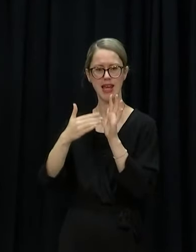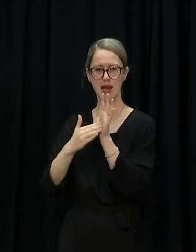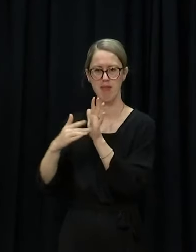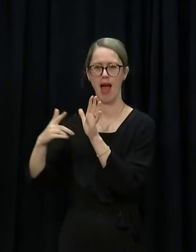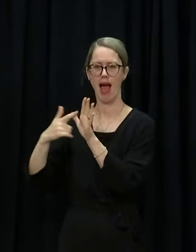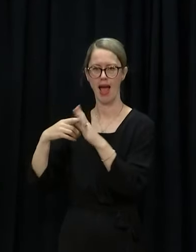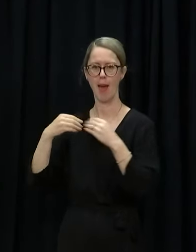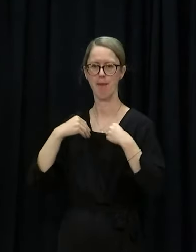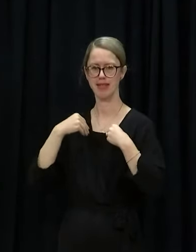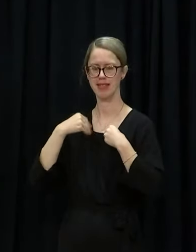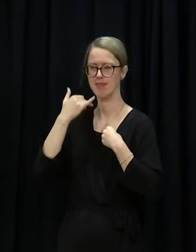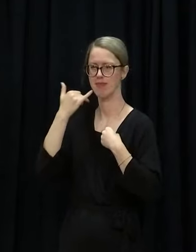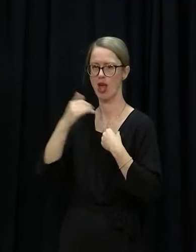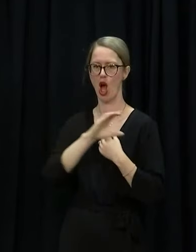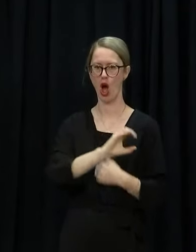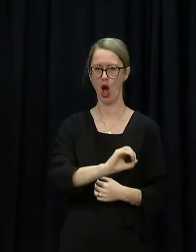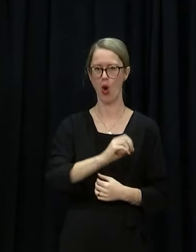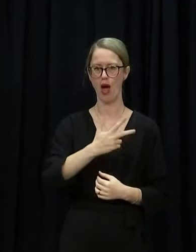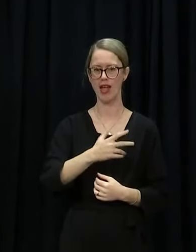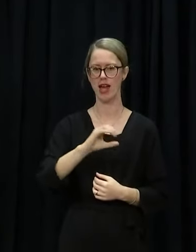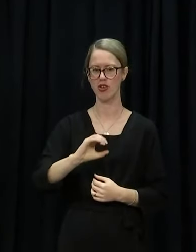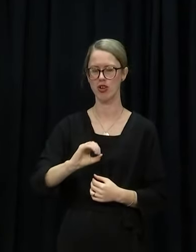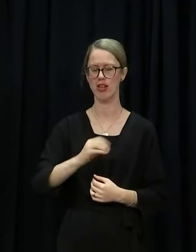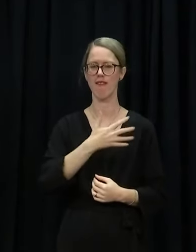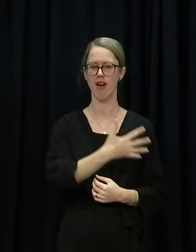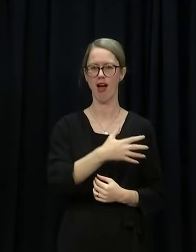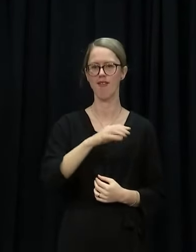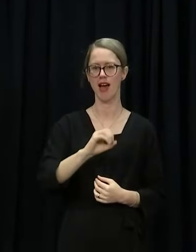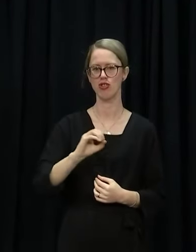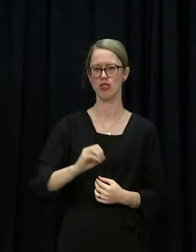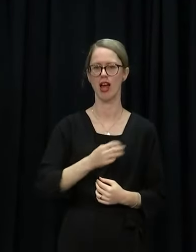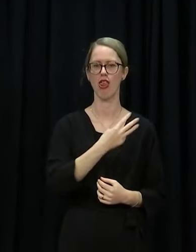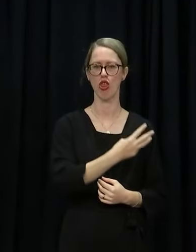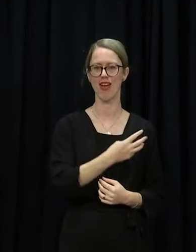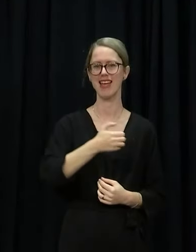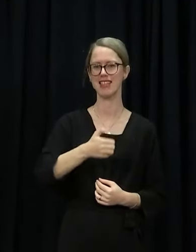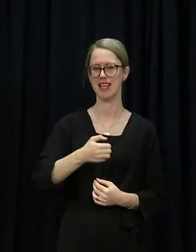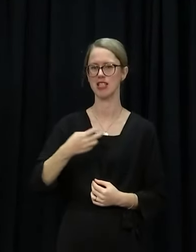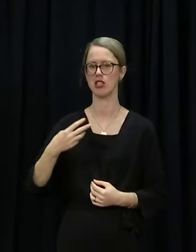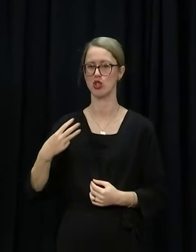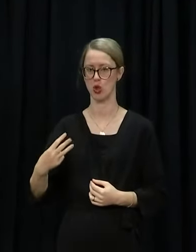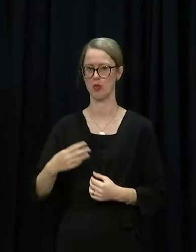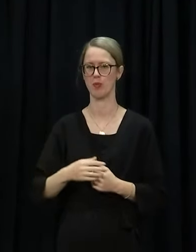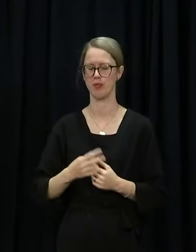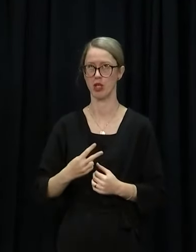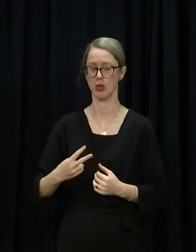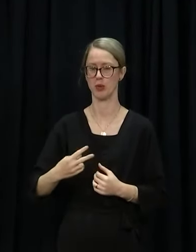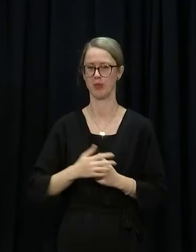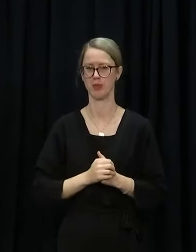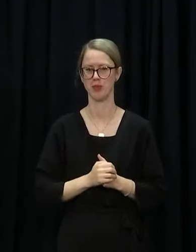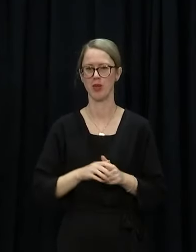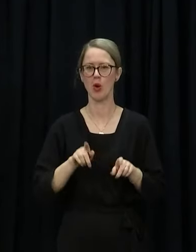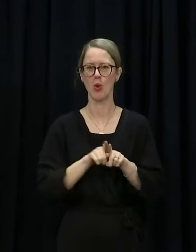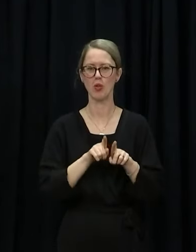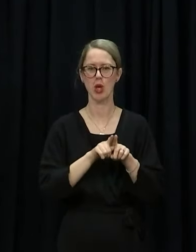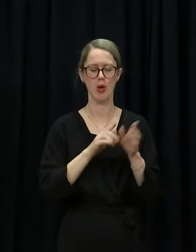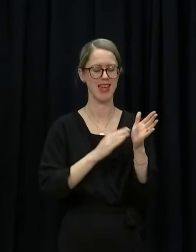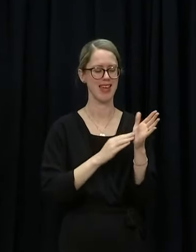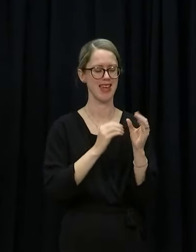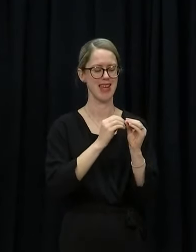on 0800 500 362. Of course, MB also provides support through Business